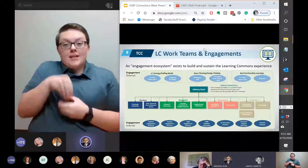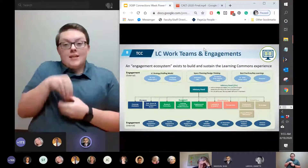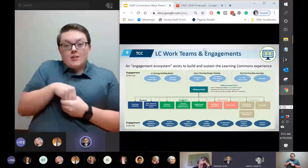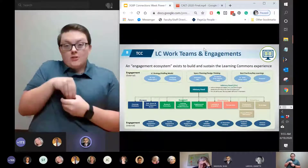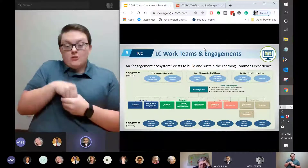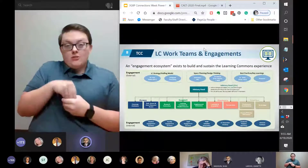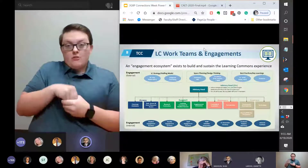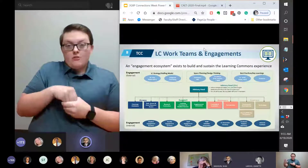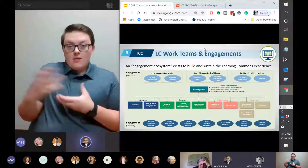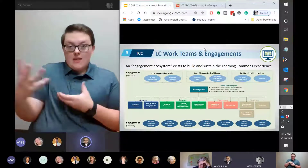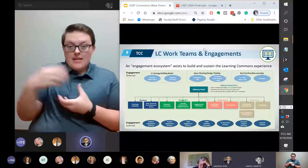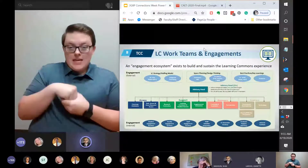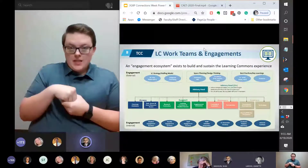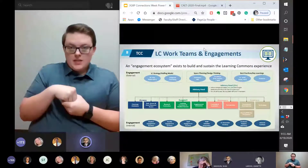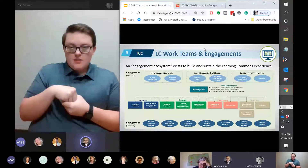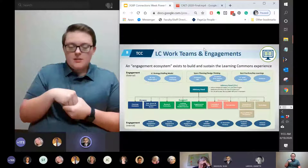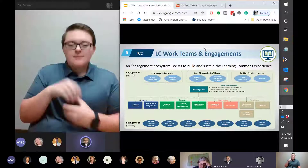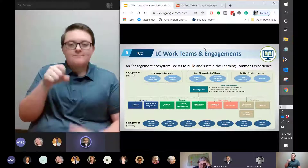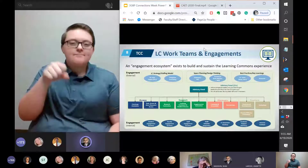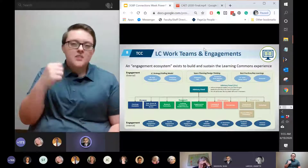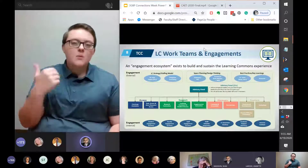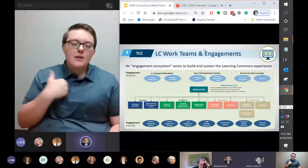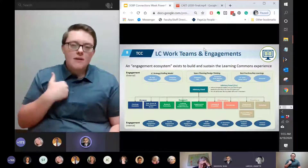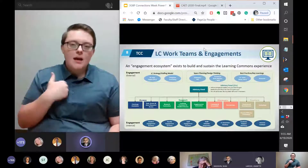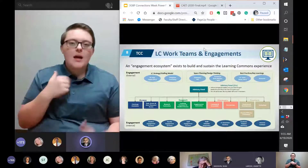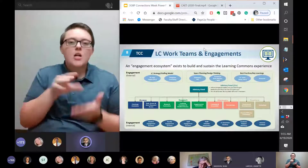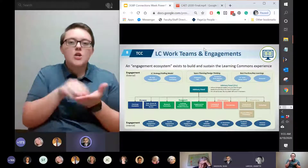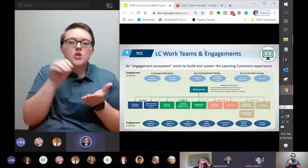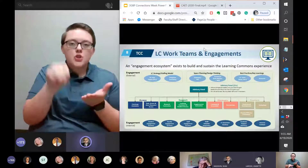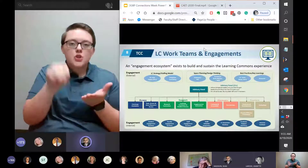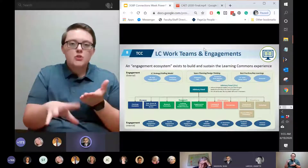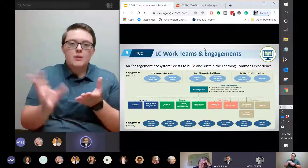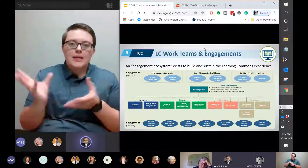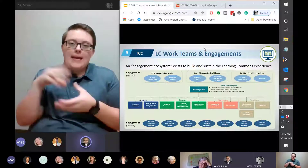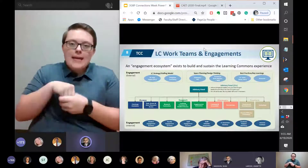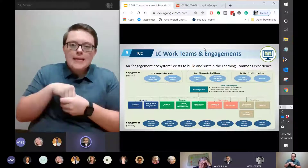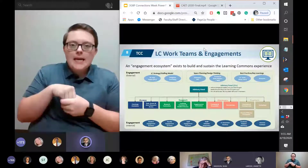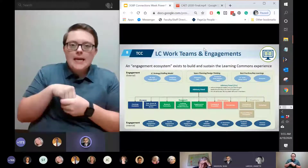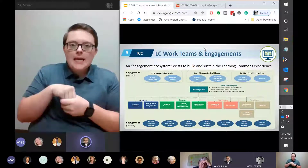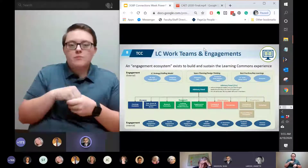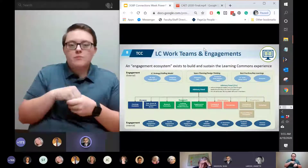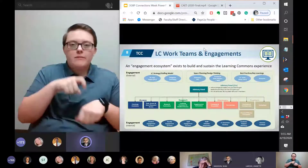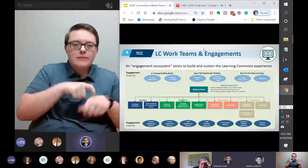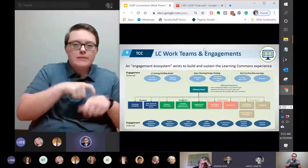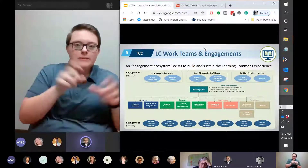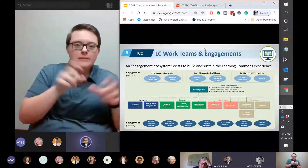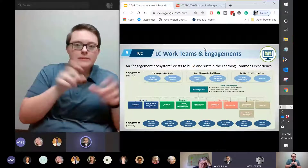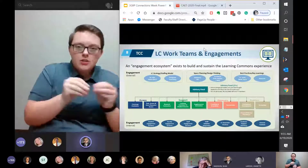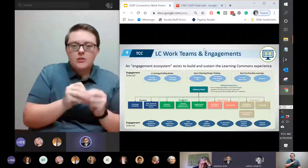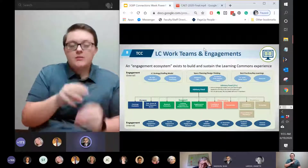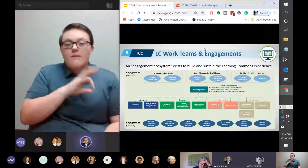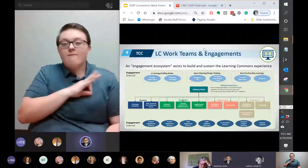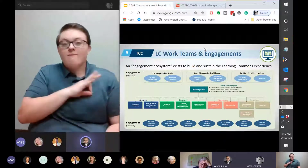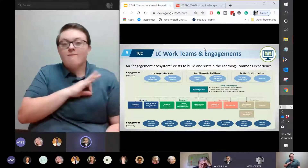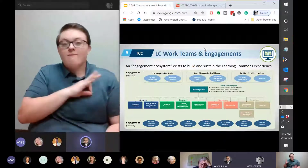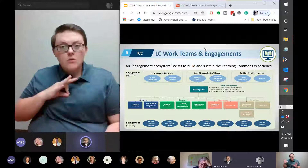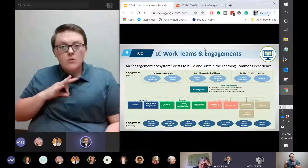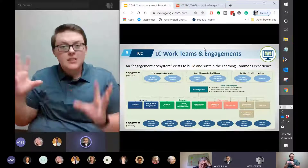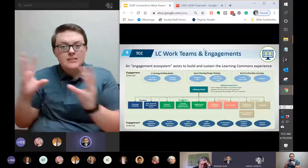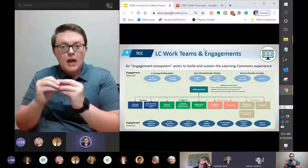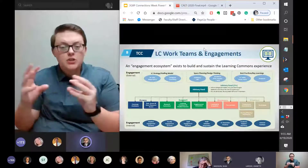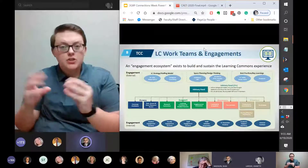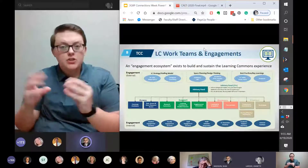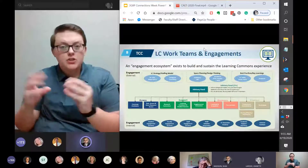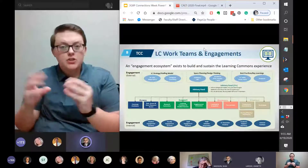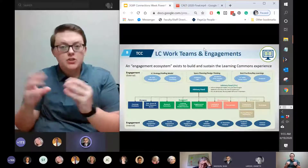yes, we've had student engagement sessions, faculty engagement sessions. There have been